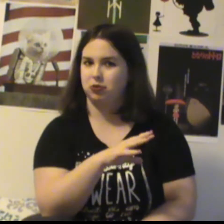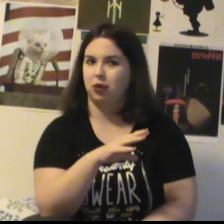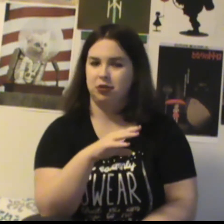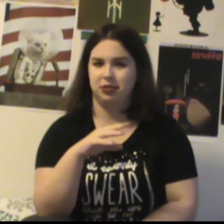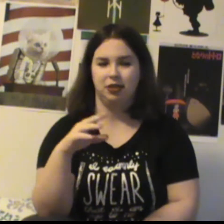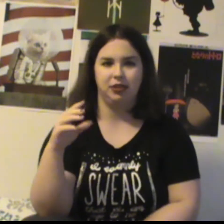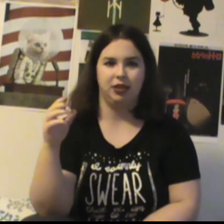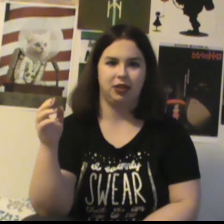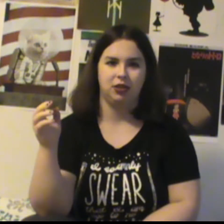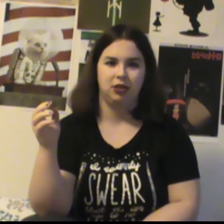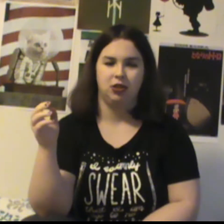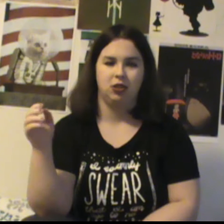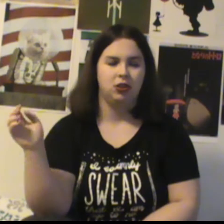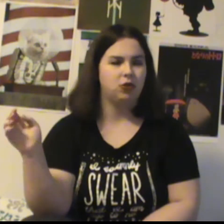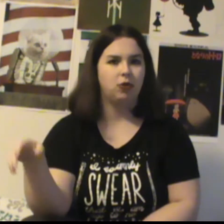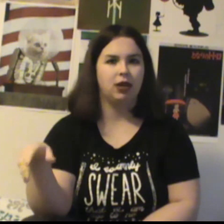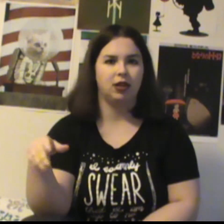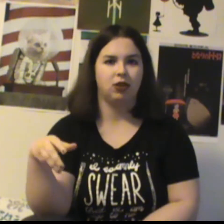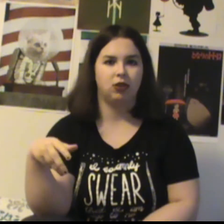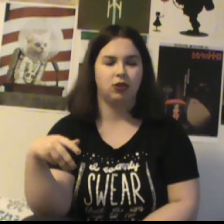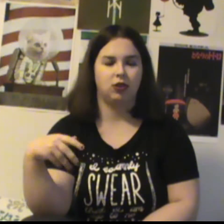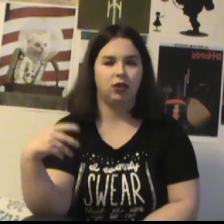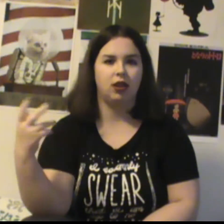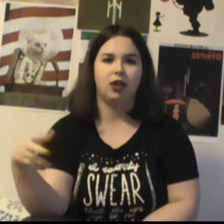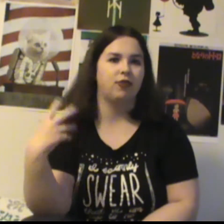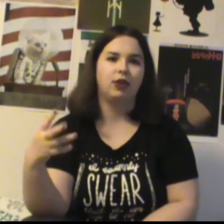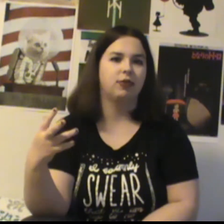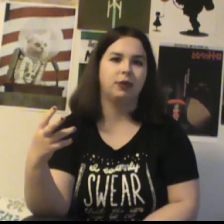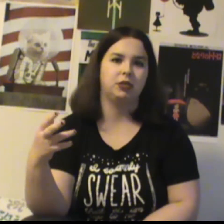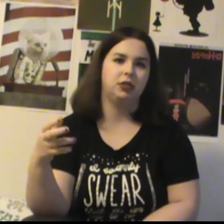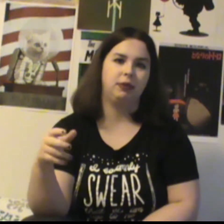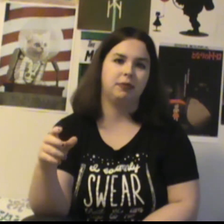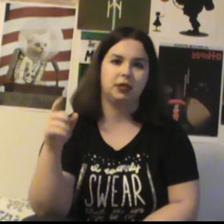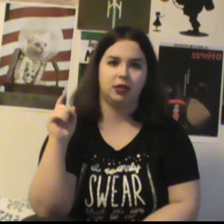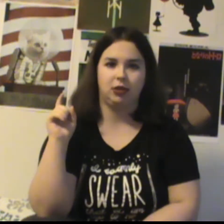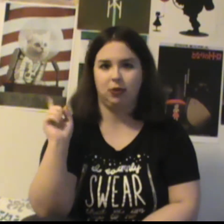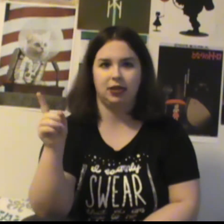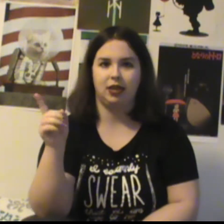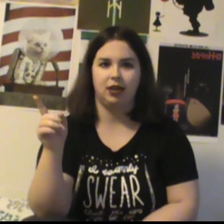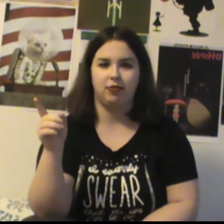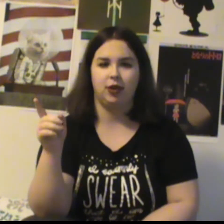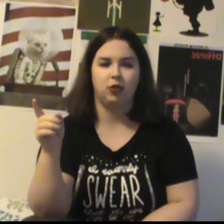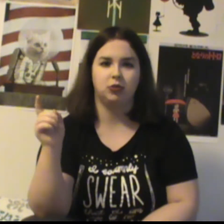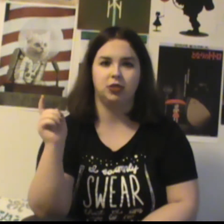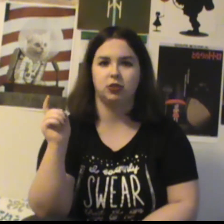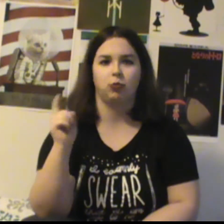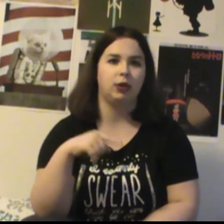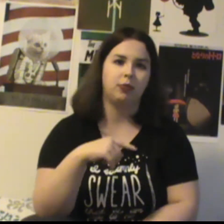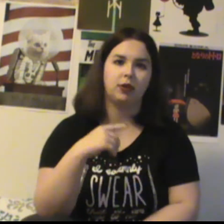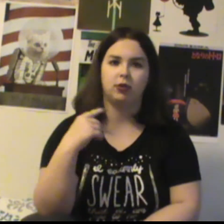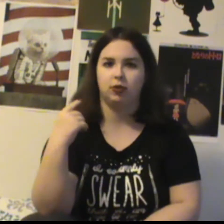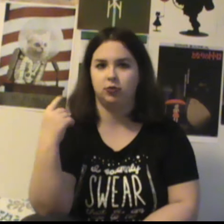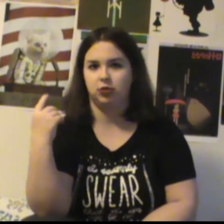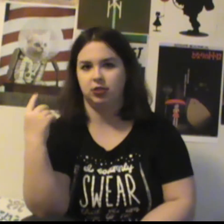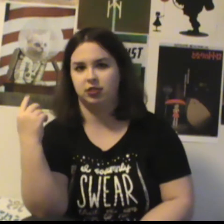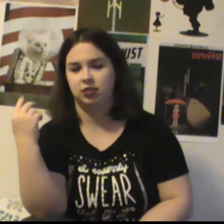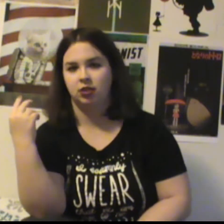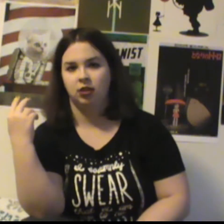all of a sudden knowing enough information to be able to quickly identify, oh, she's a reaper, or oh, she's